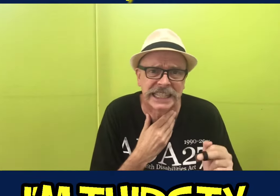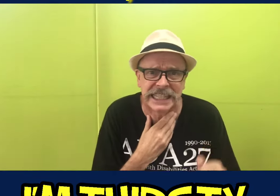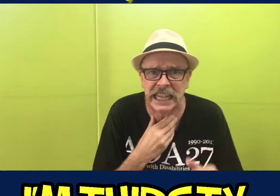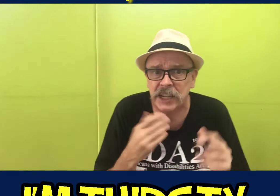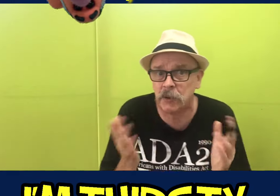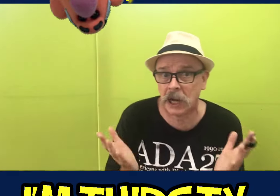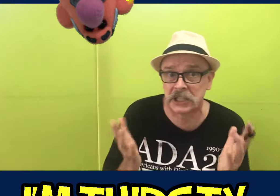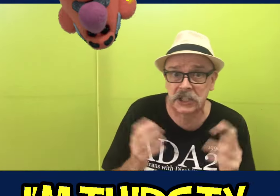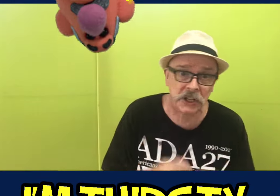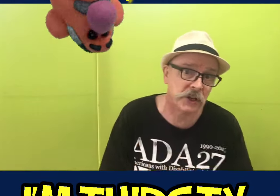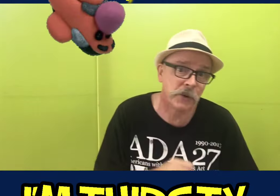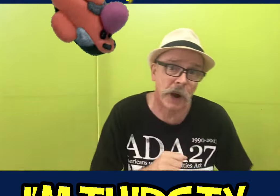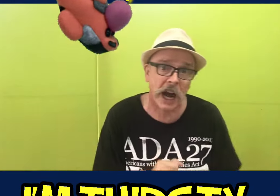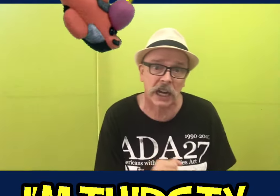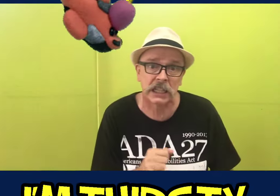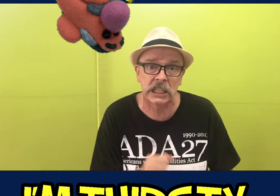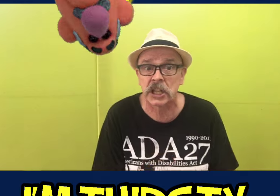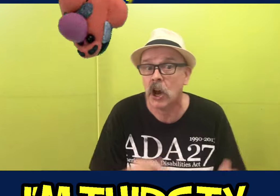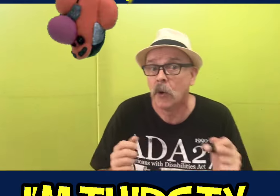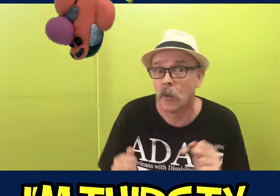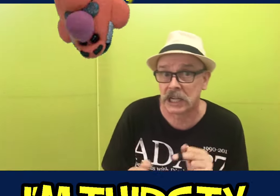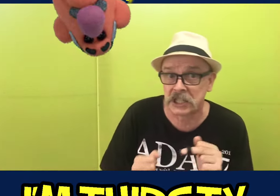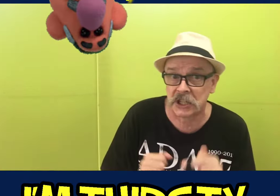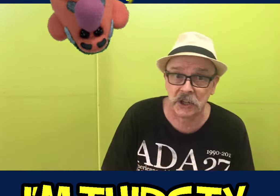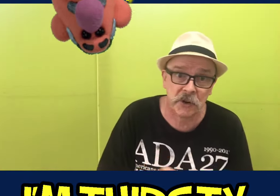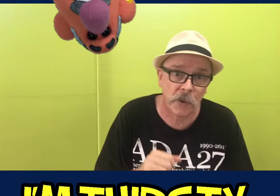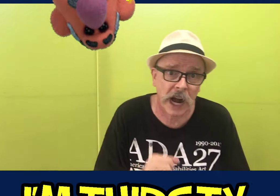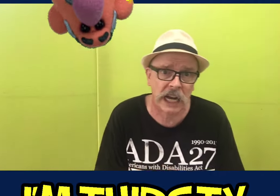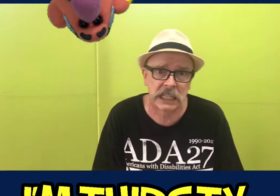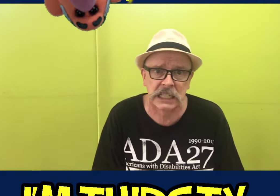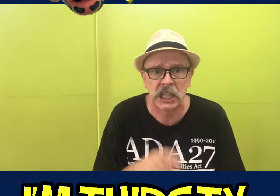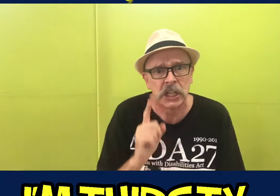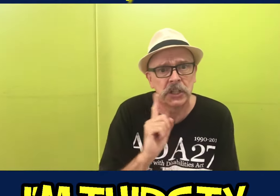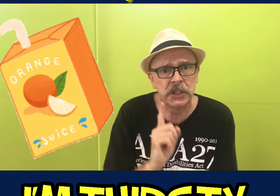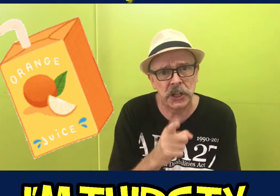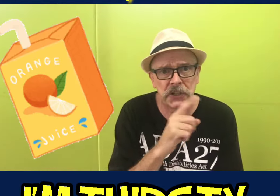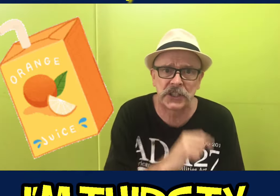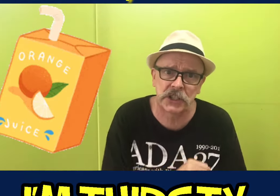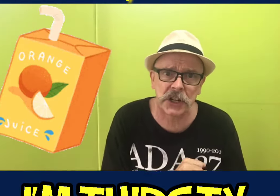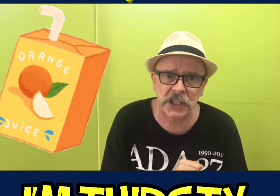I'm thirsty. What do you want? What do you want?